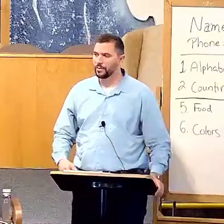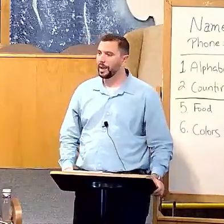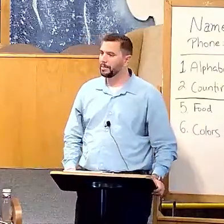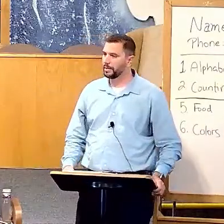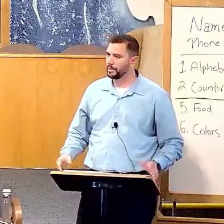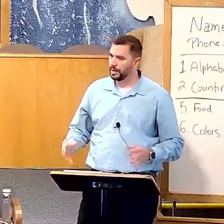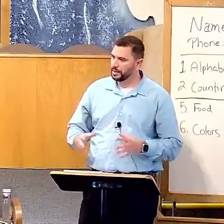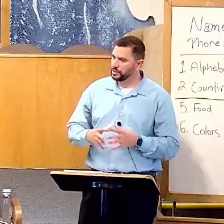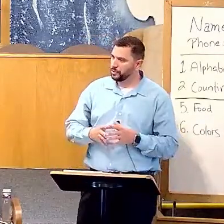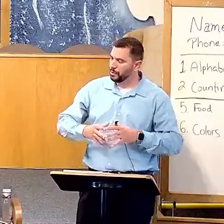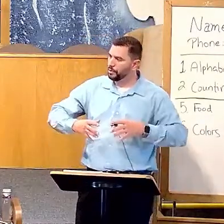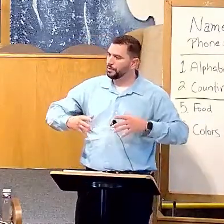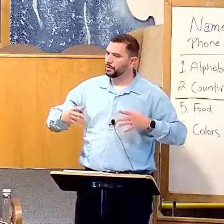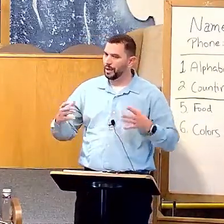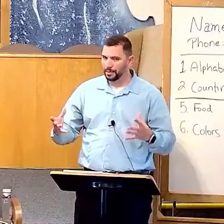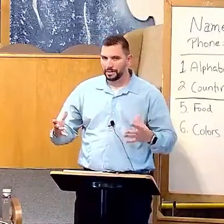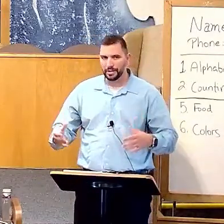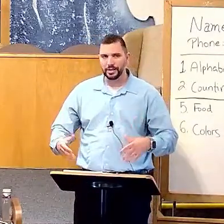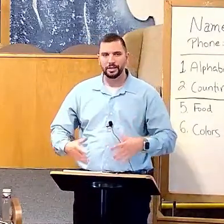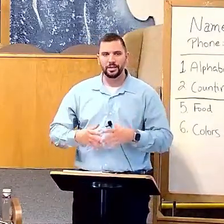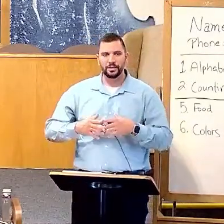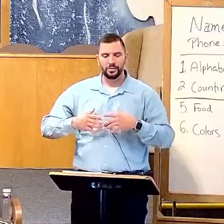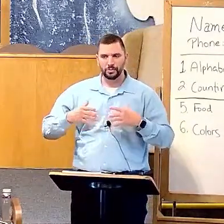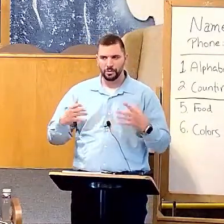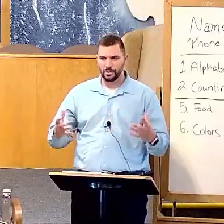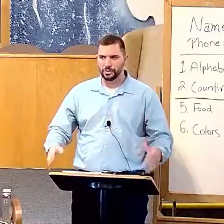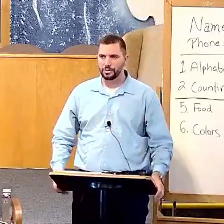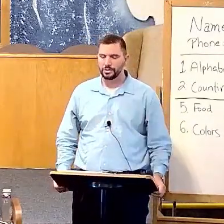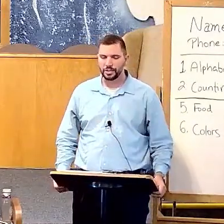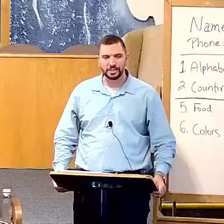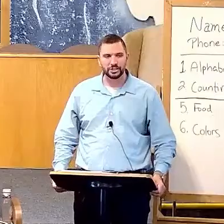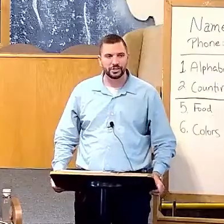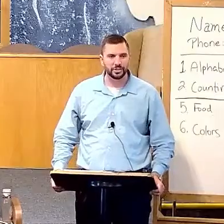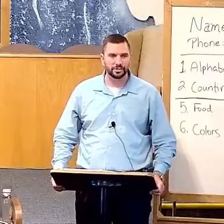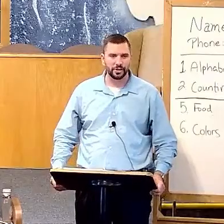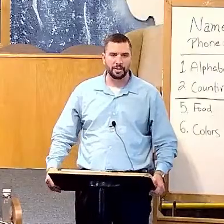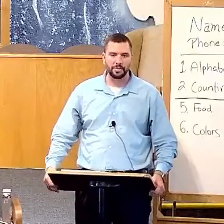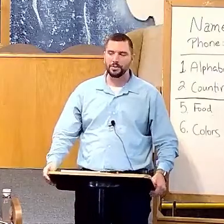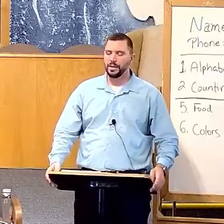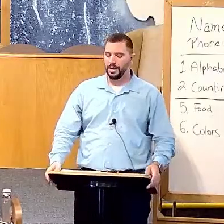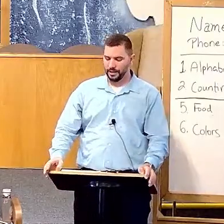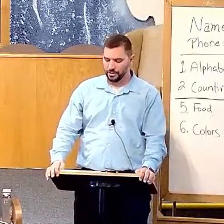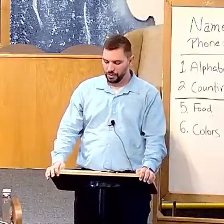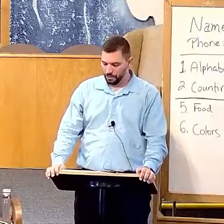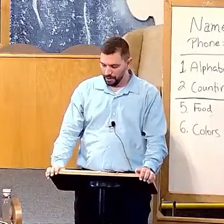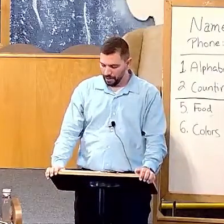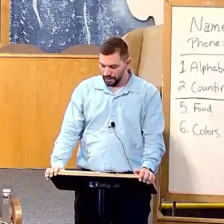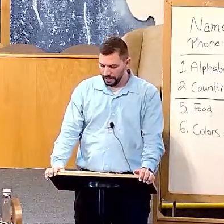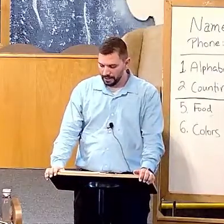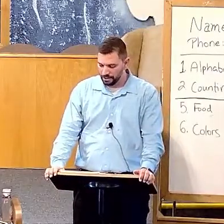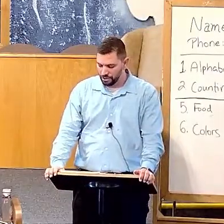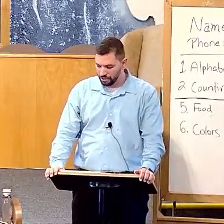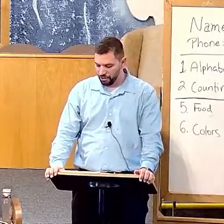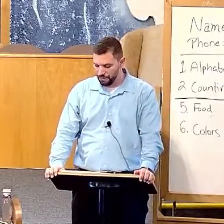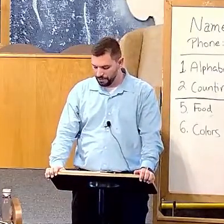vocabulary. As you grow in your vocabulary, you'll grow in your sentences and your grammar. And so, just to go over some